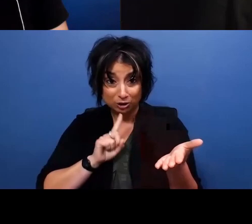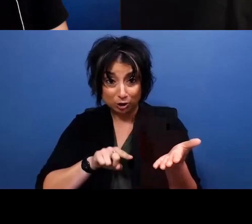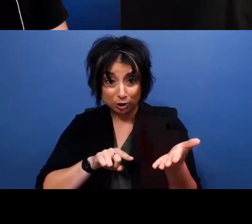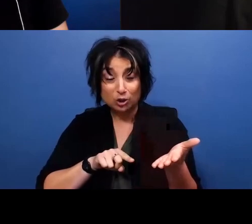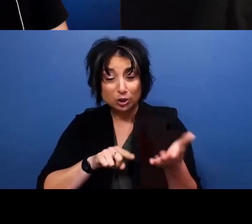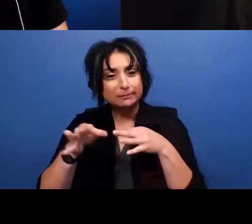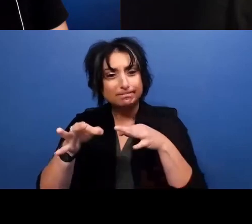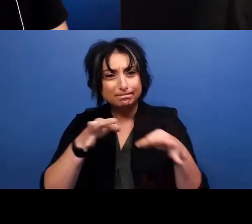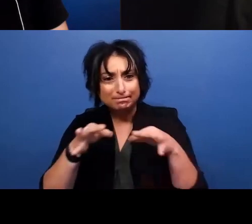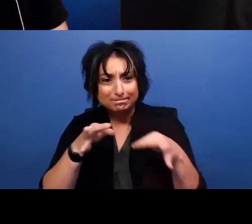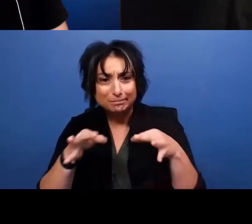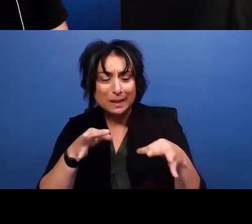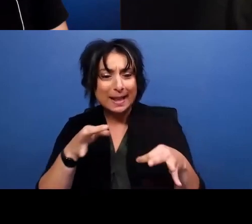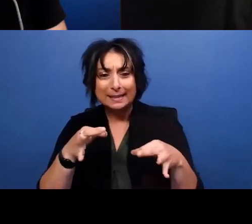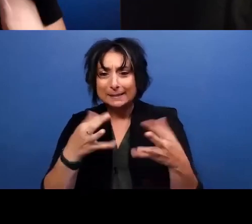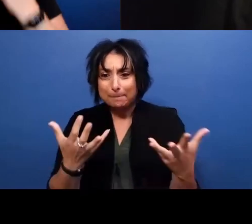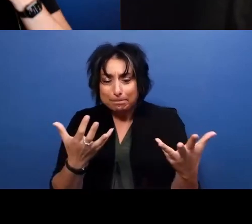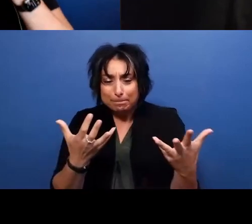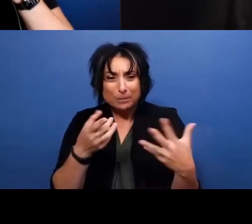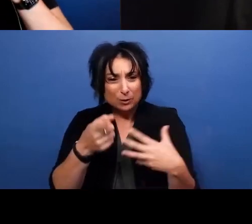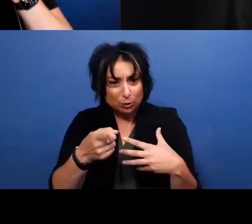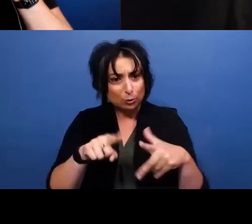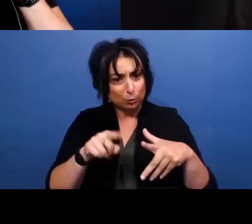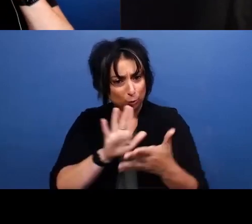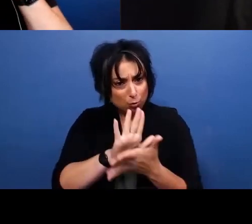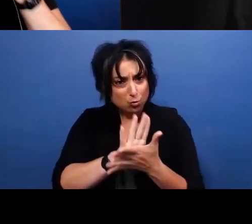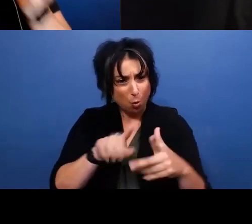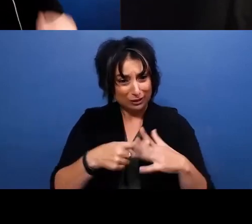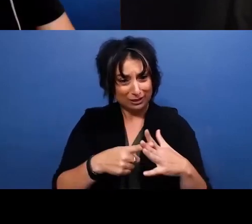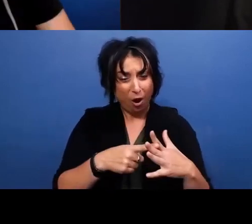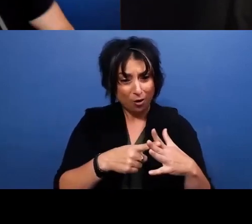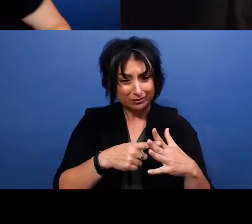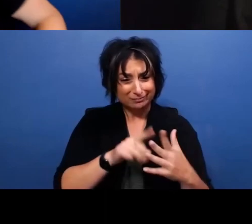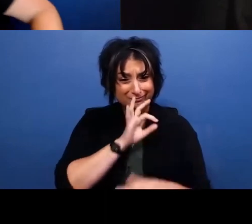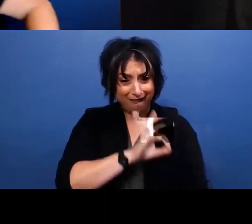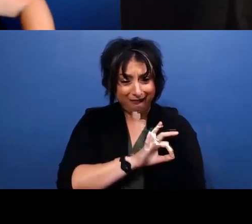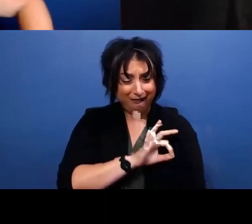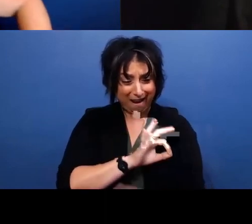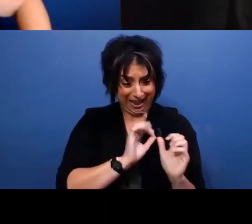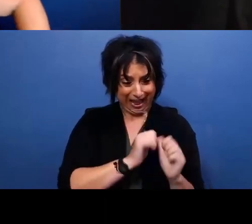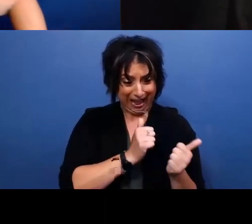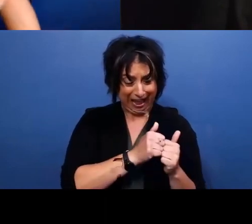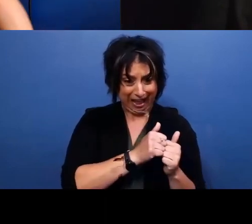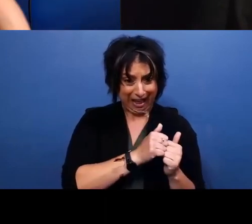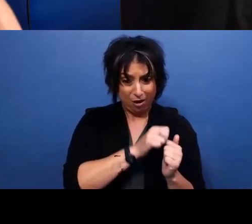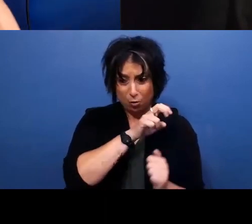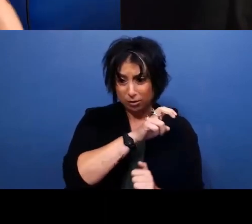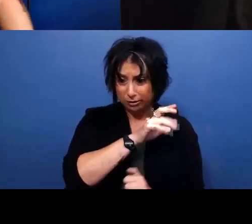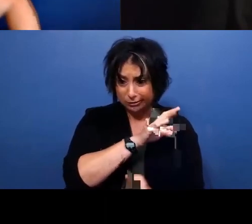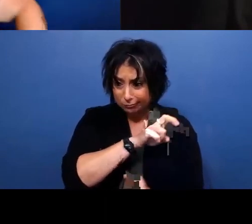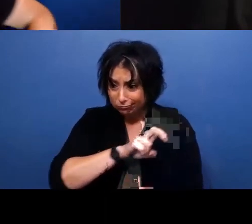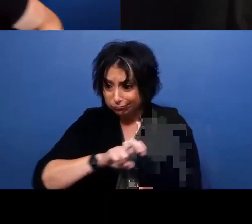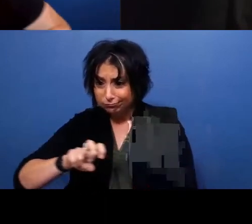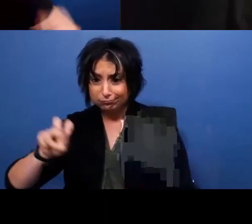and explain how were you able to get through school to high school when you didn't start school until the age